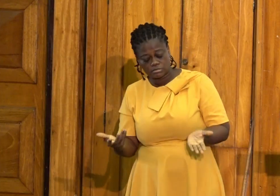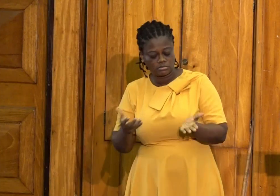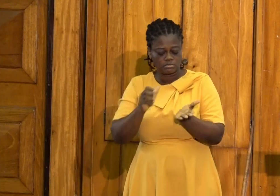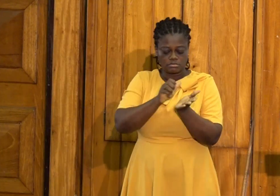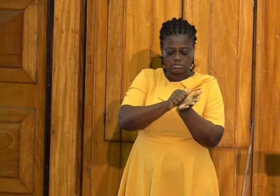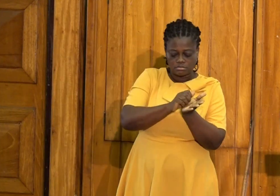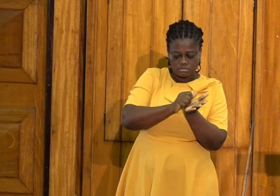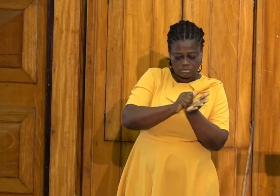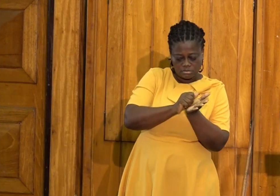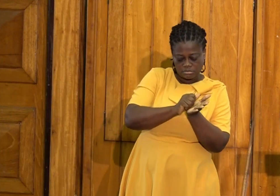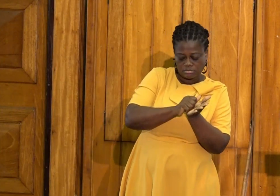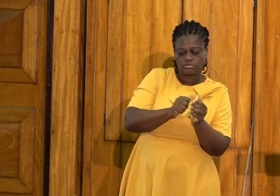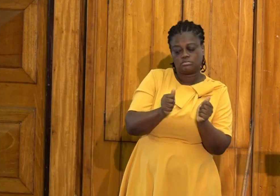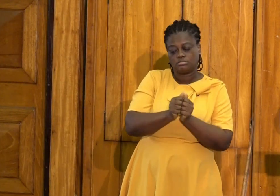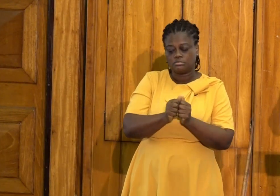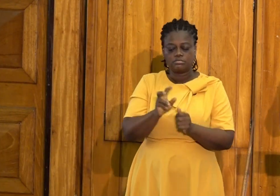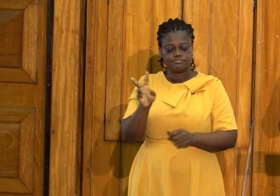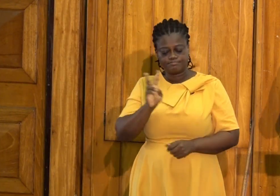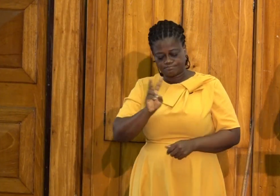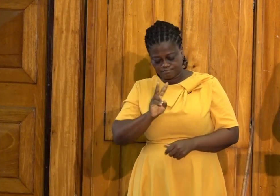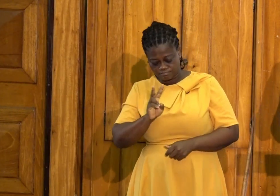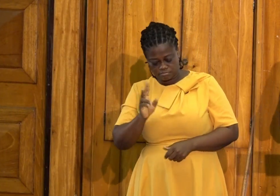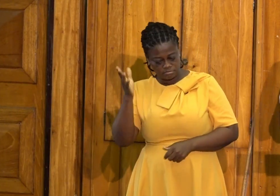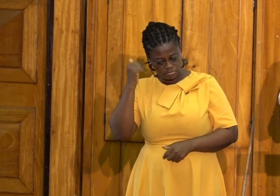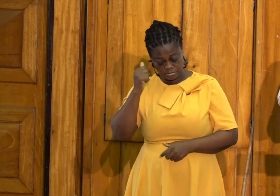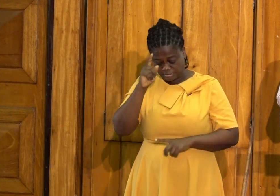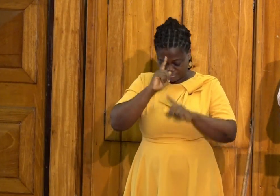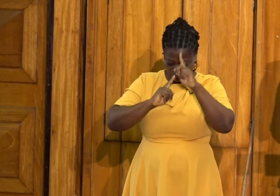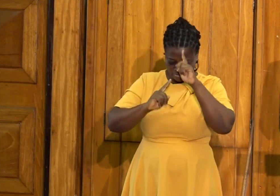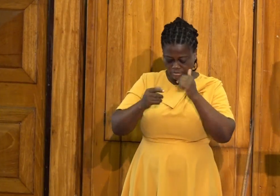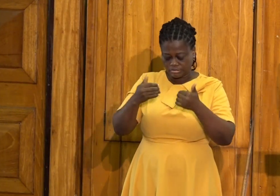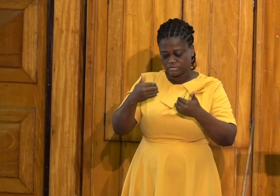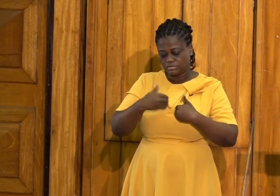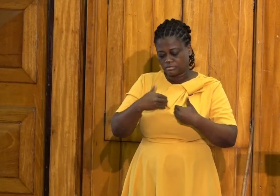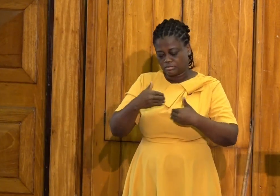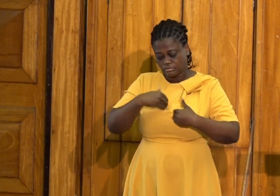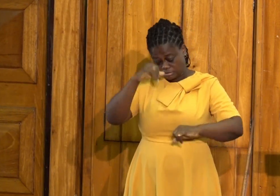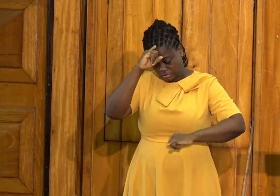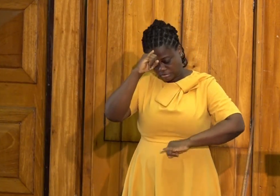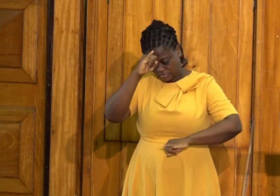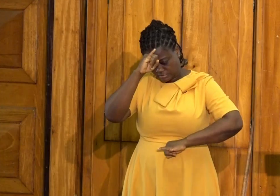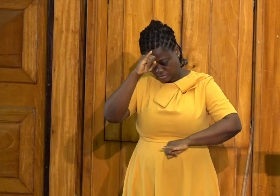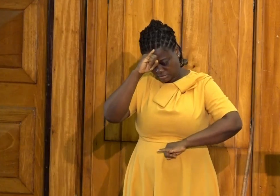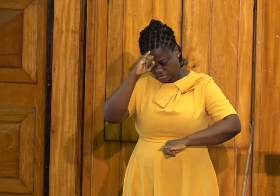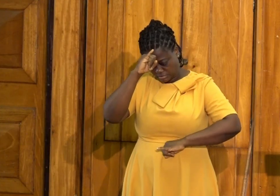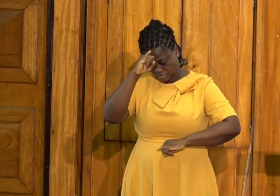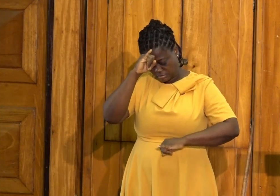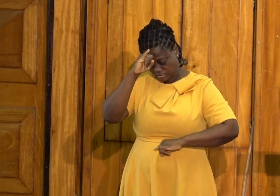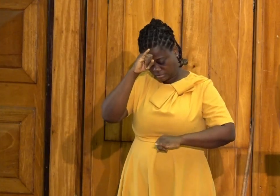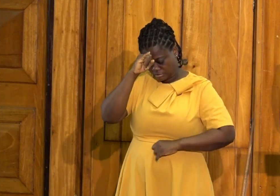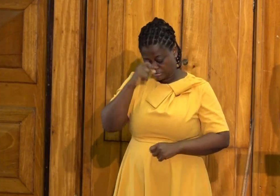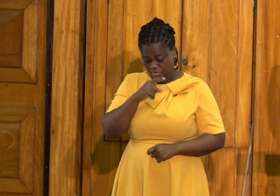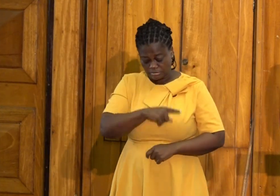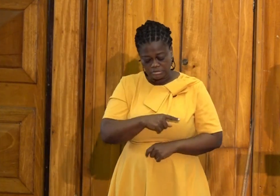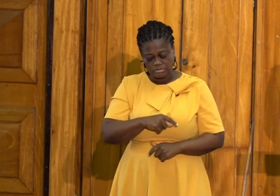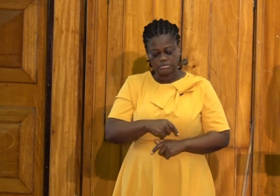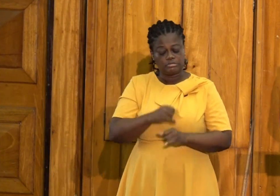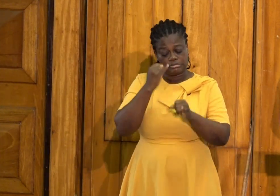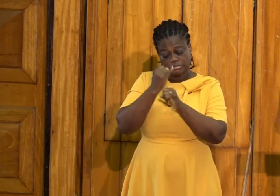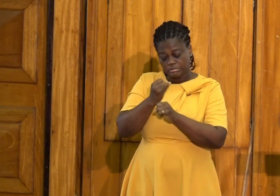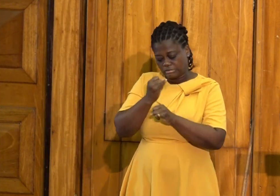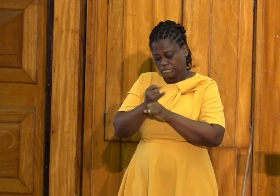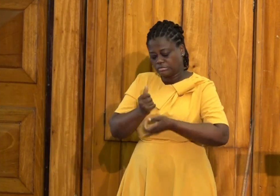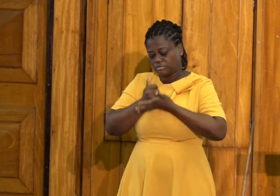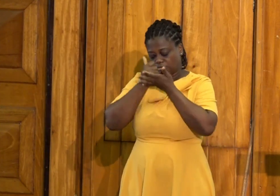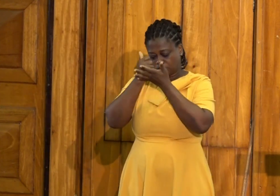susceptibility to persistent HPV infection. zim-ttech has been supporting cervical cancer screening and